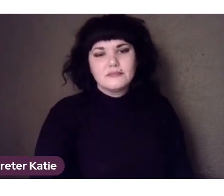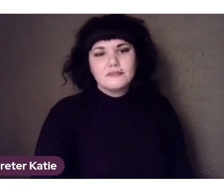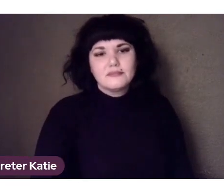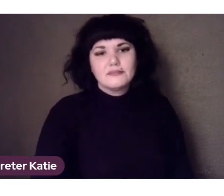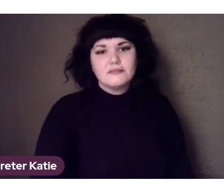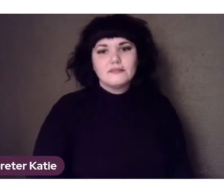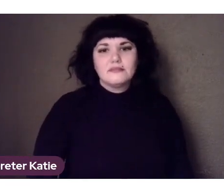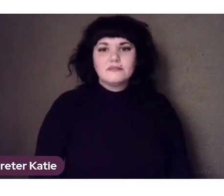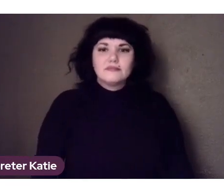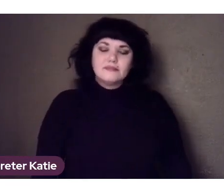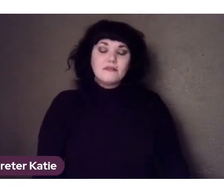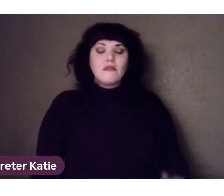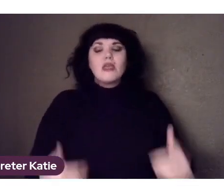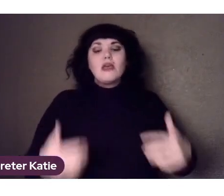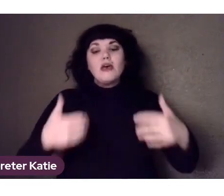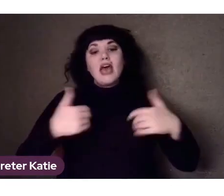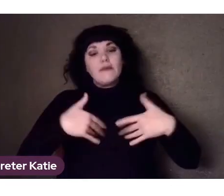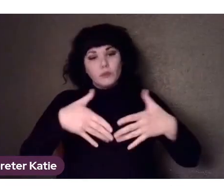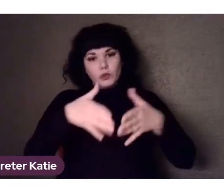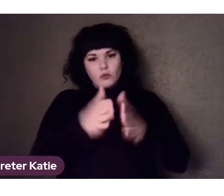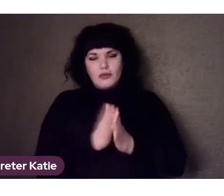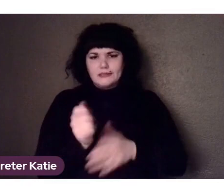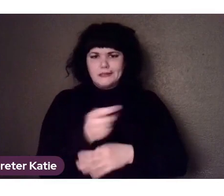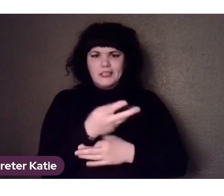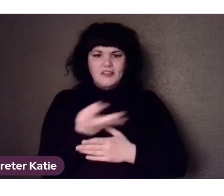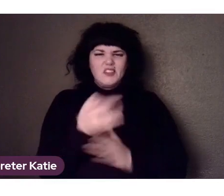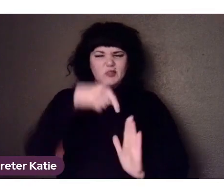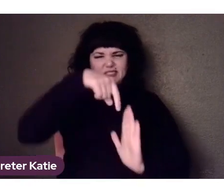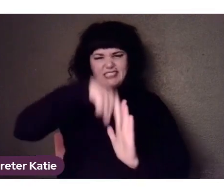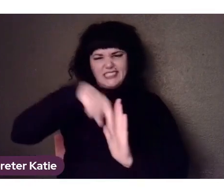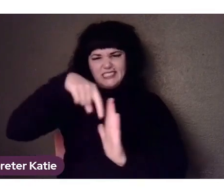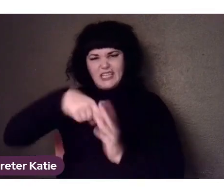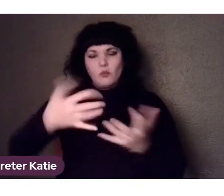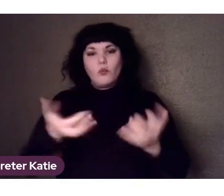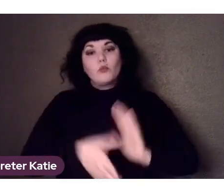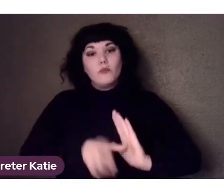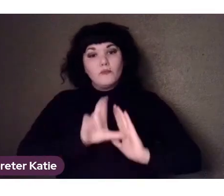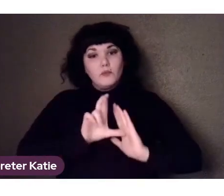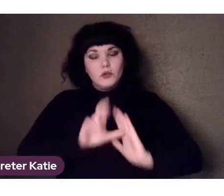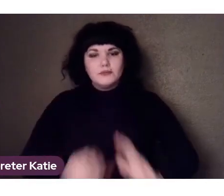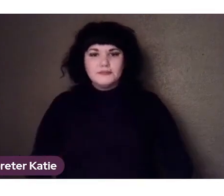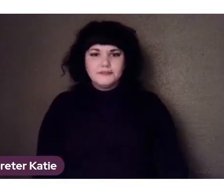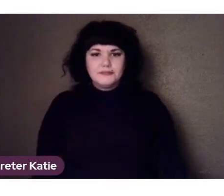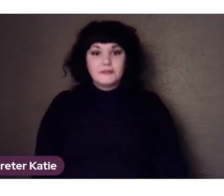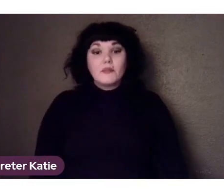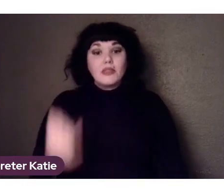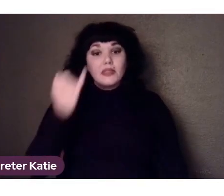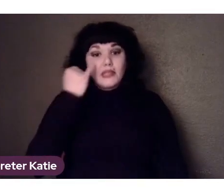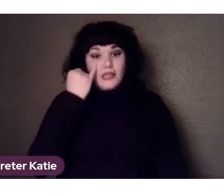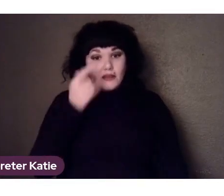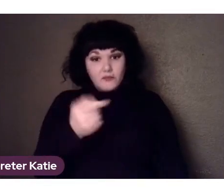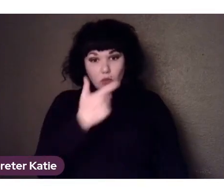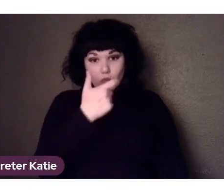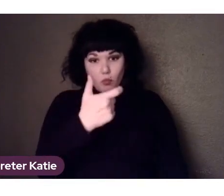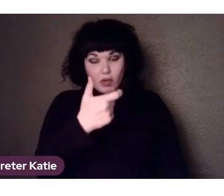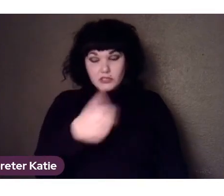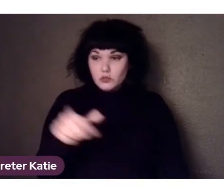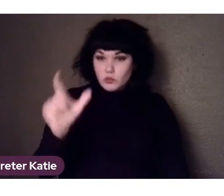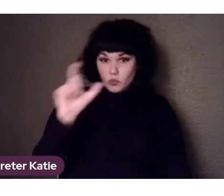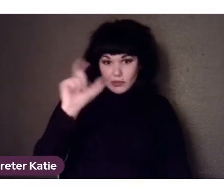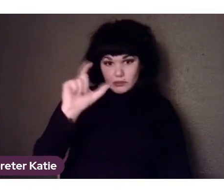some details that I want to go over with you. So if you're joining us from Instagram Live, we do not